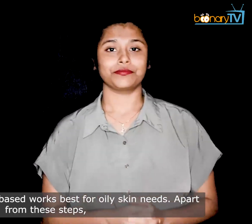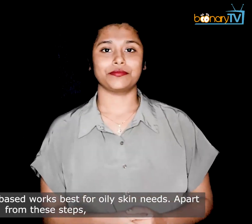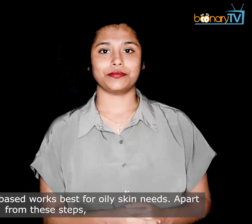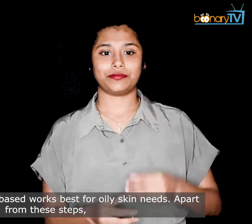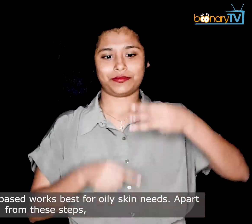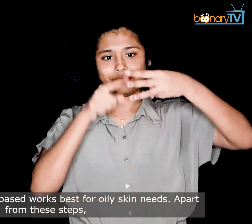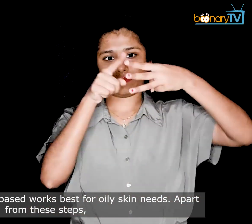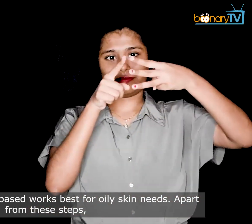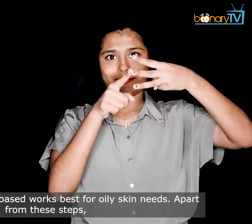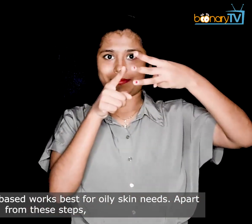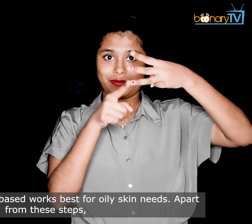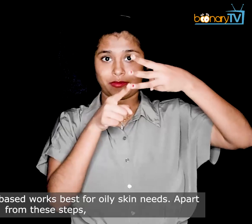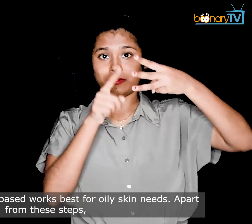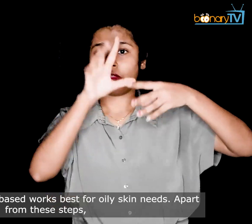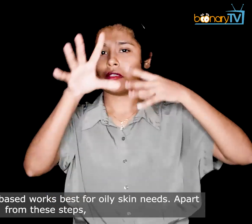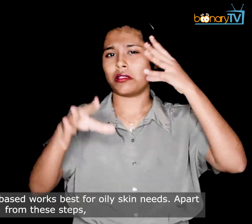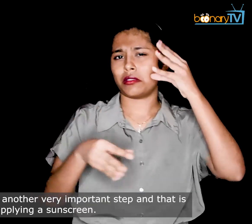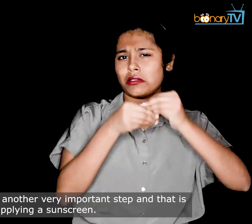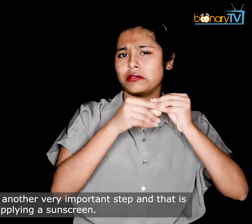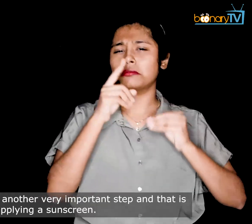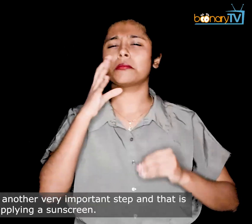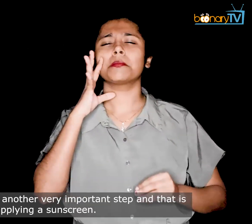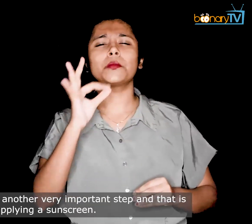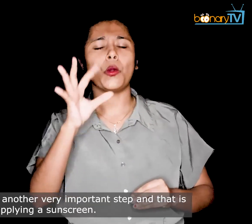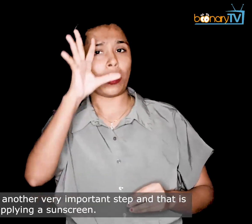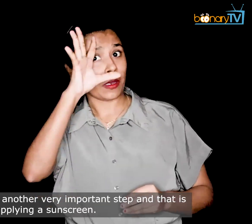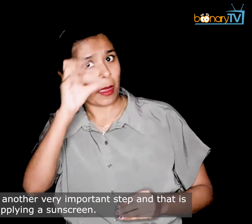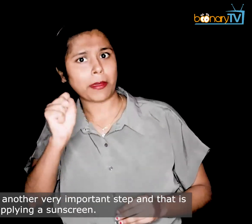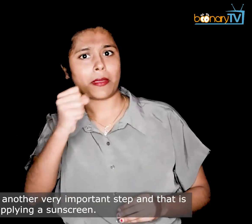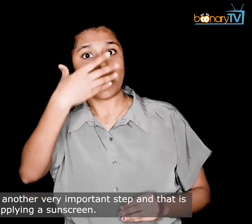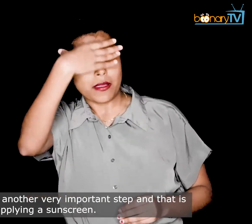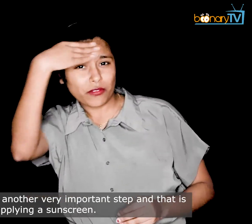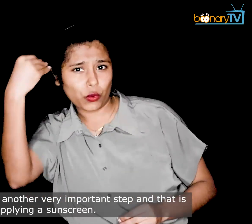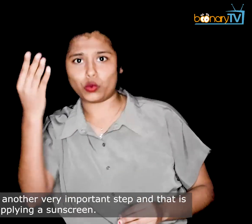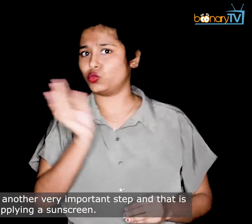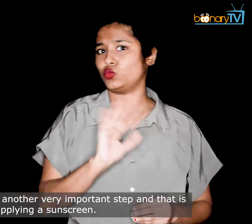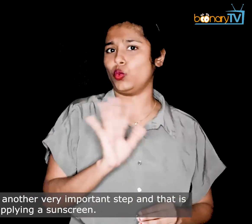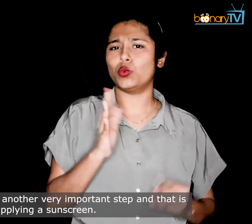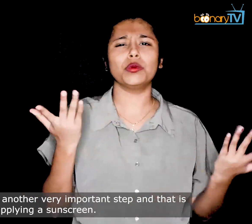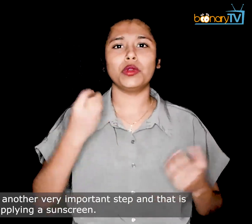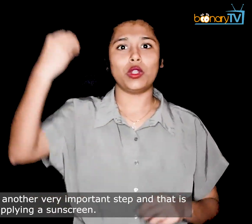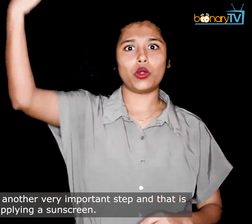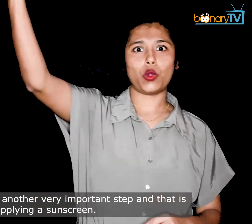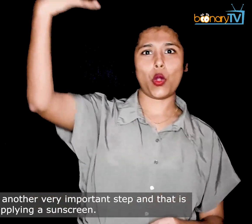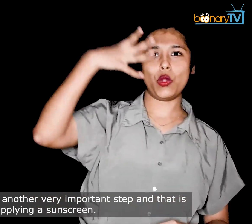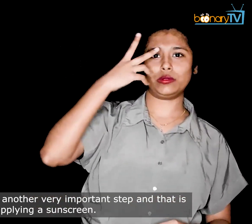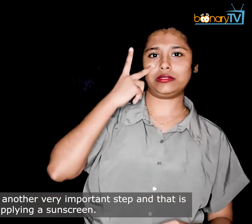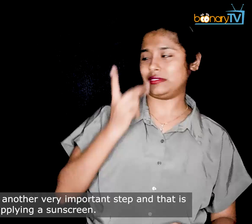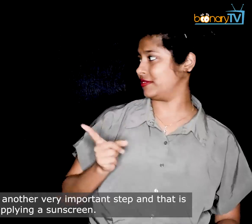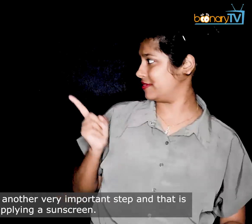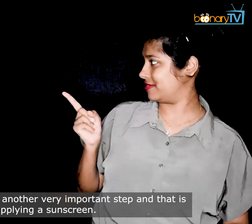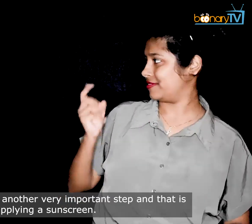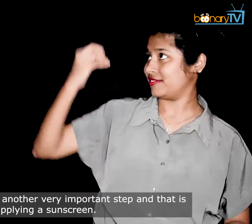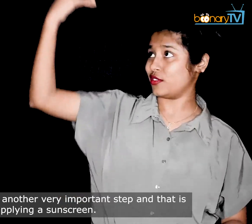Apart from these steps, you should not miss another very important step. that is applying a sunscreen.